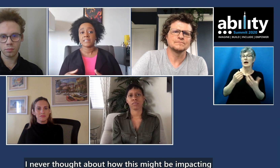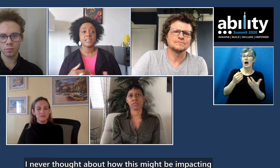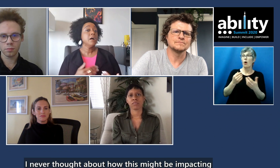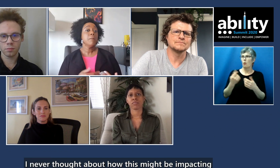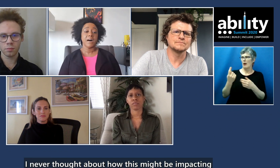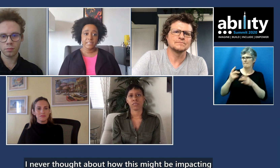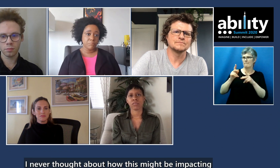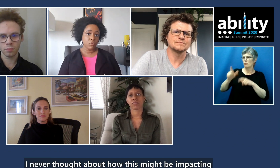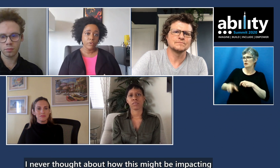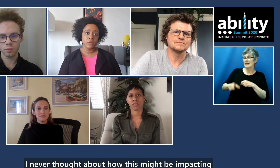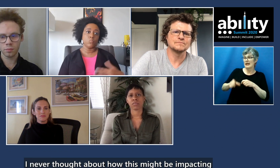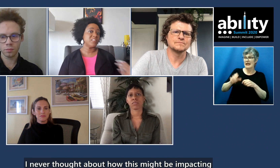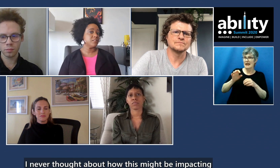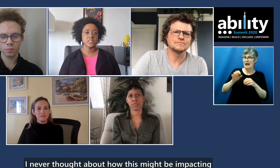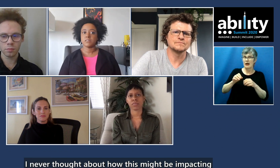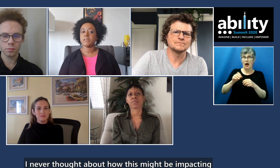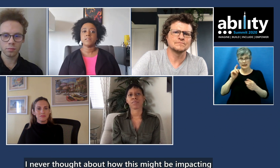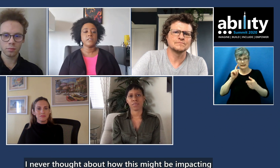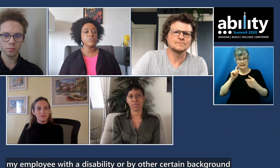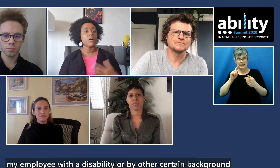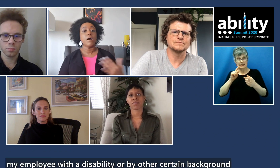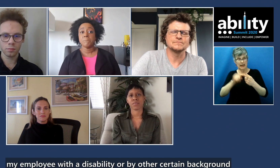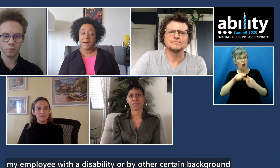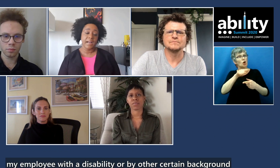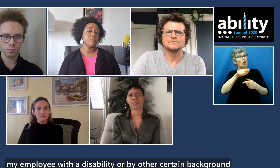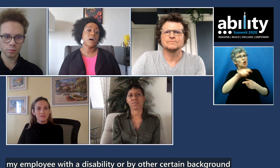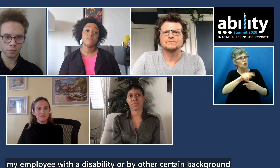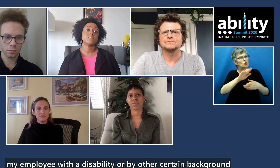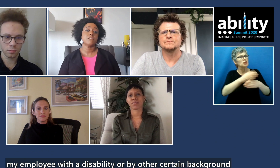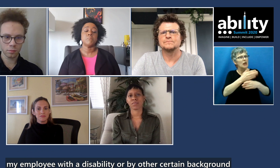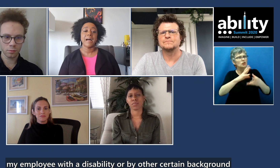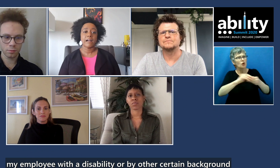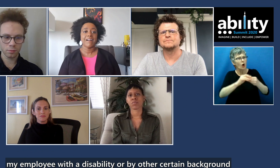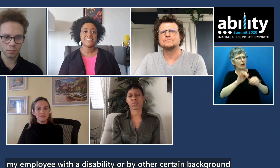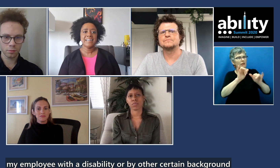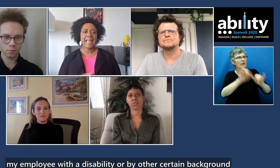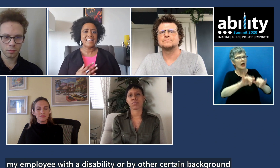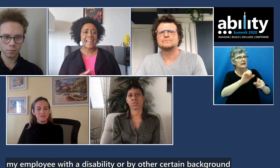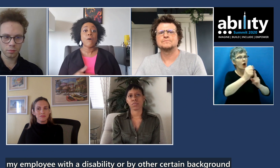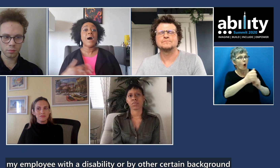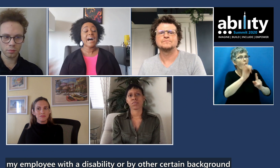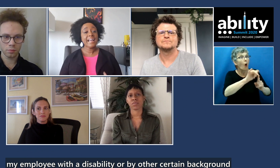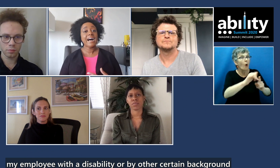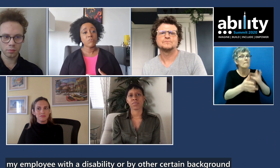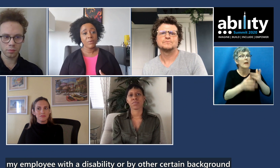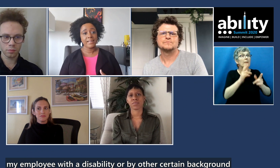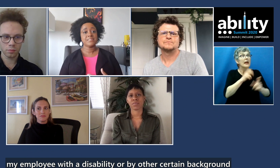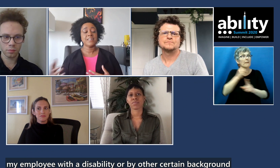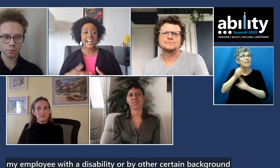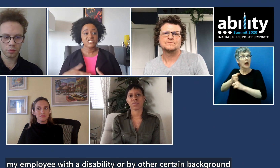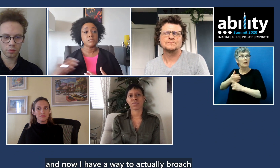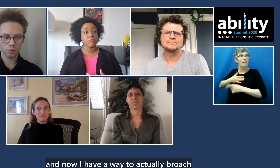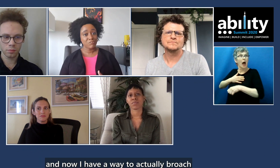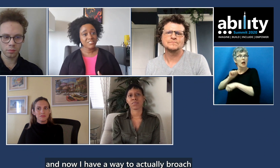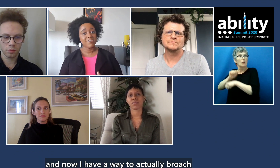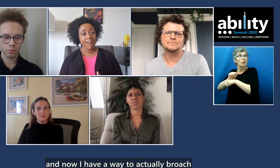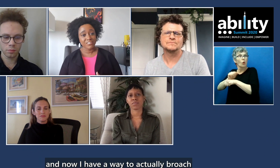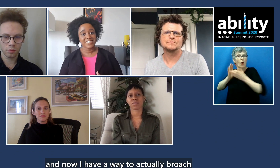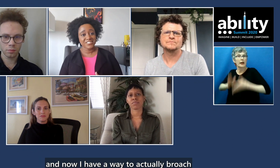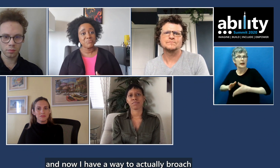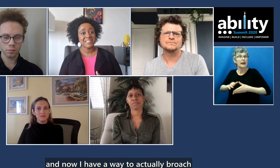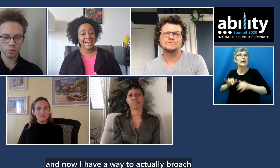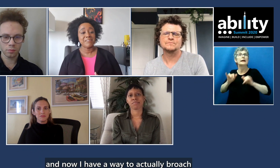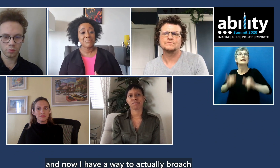be impacting my employee with a disability or of a certain background. And now I have a way to actually broach